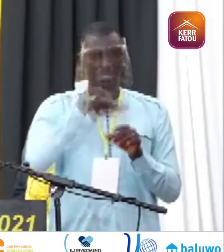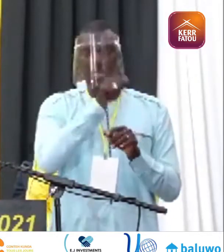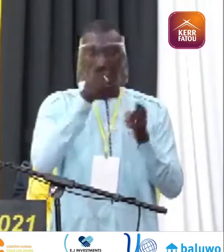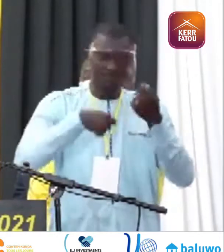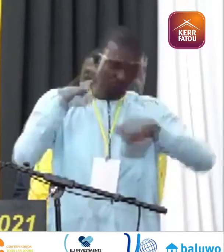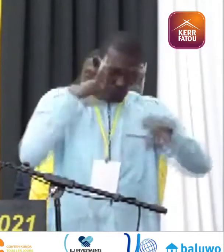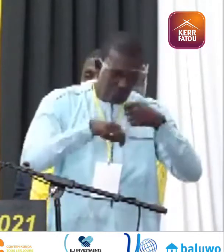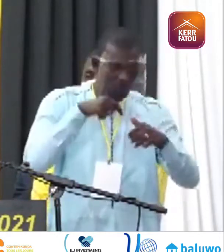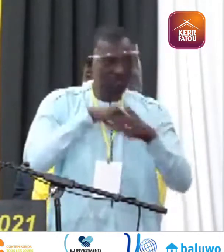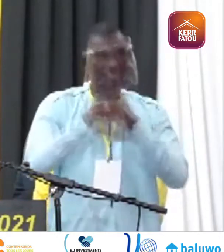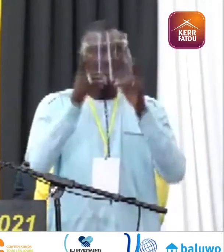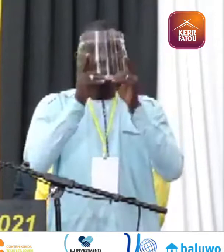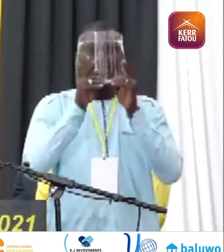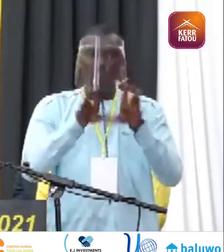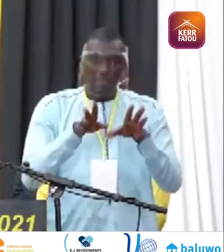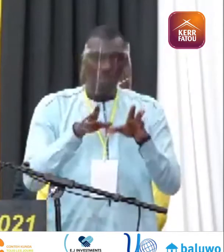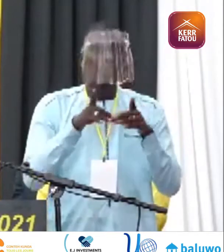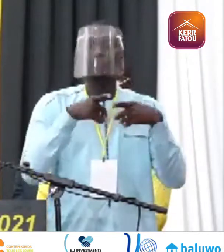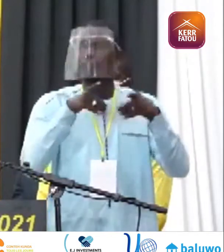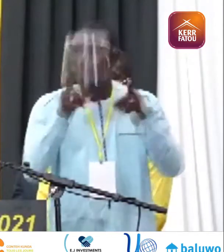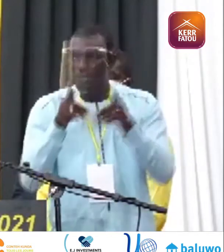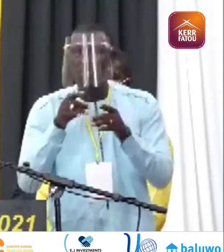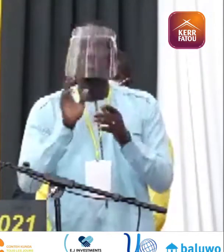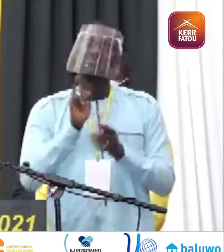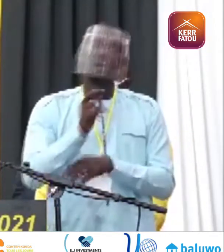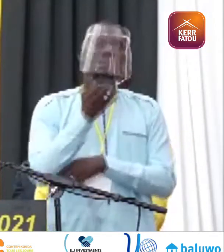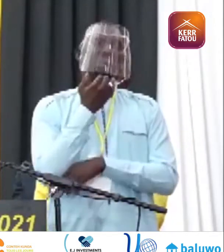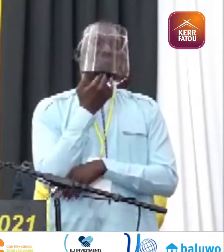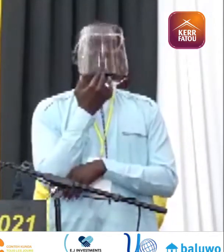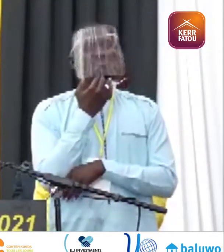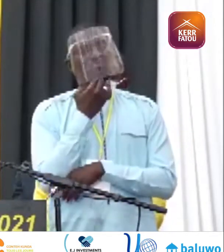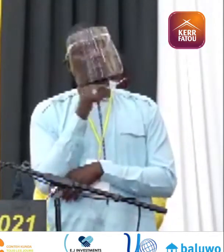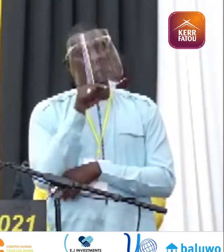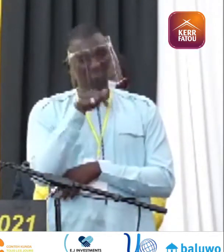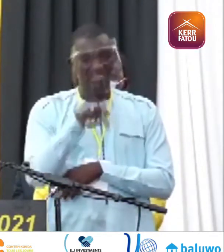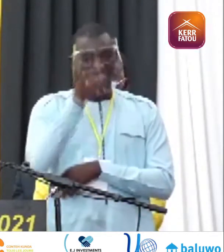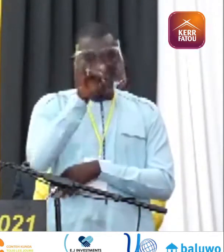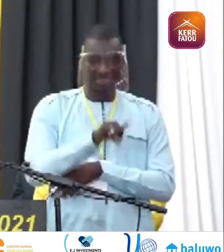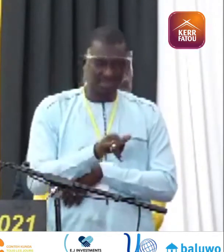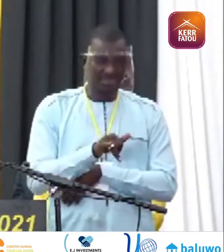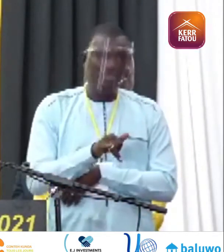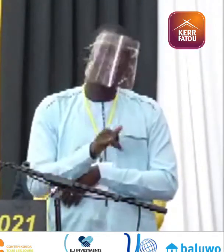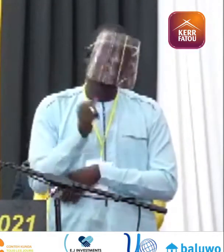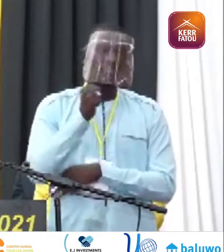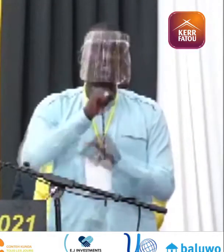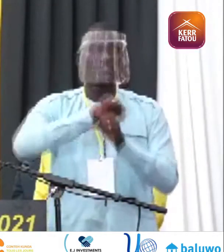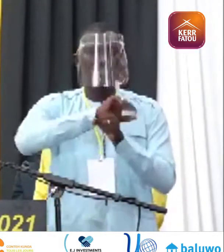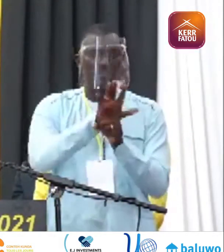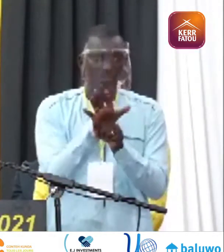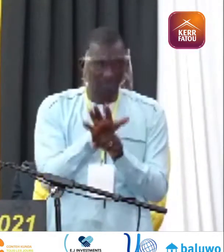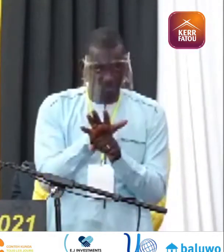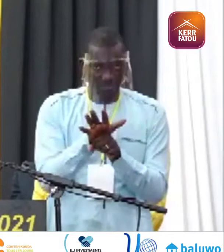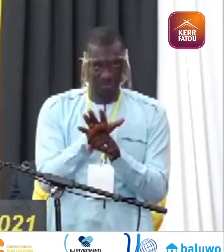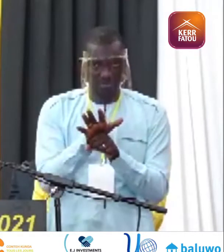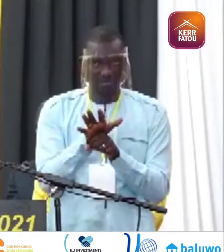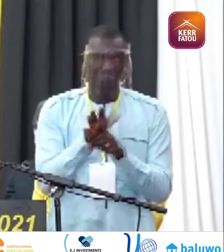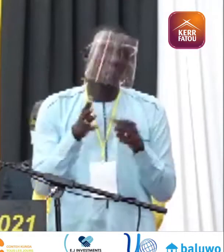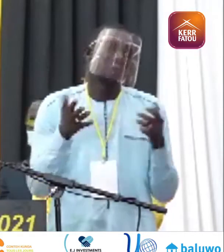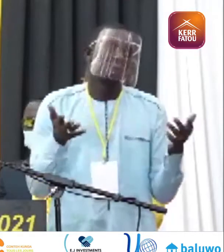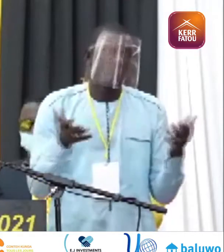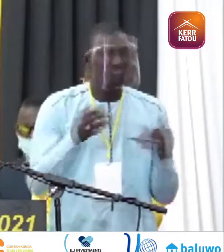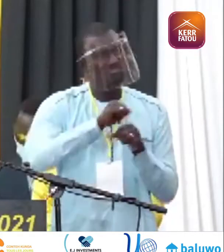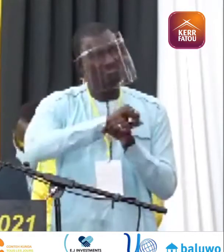contribution in the democratization process. Unfortunately, this year, because of the